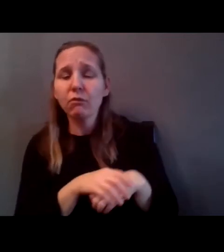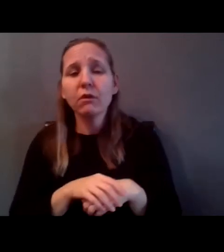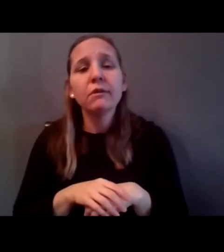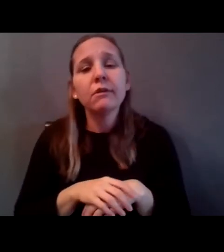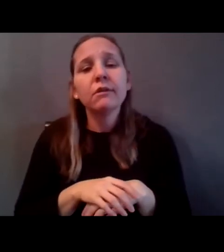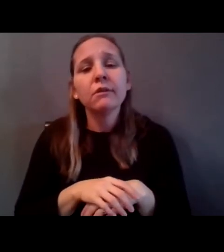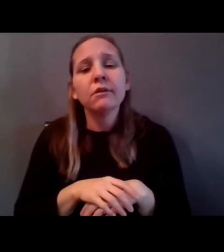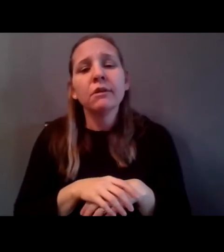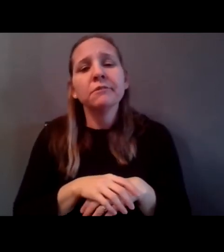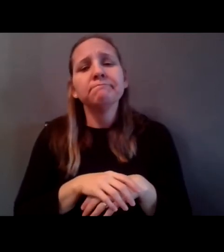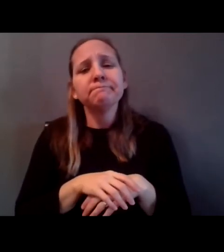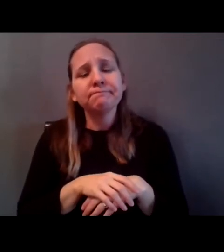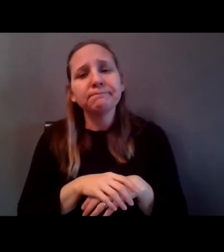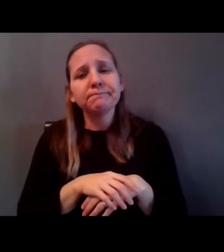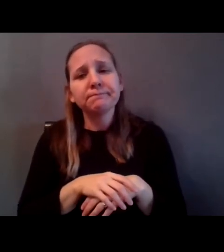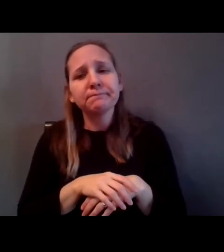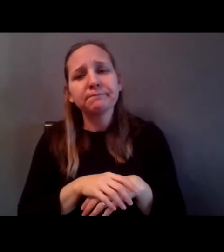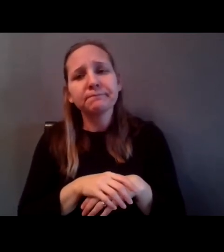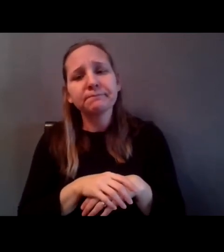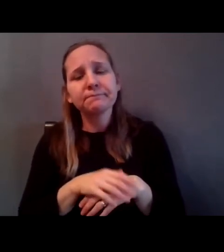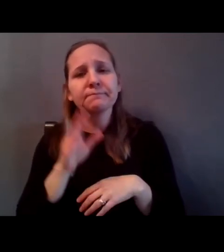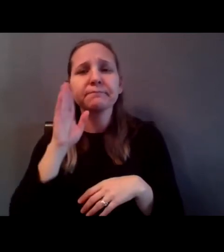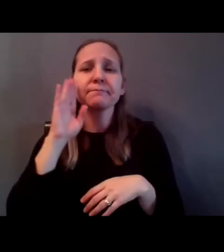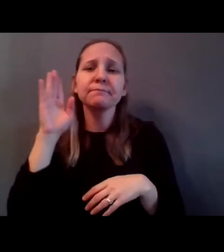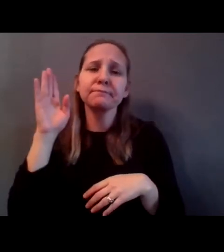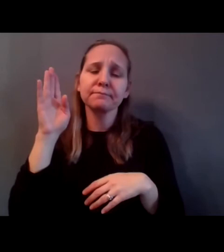the work also must go to